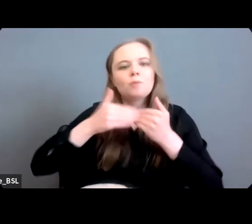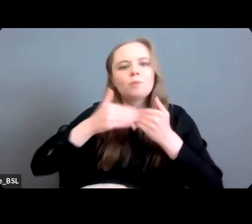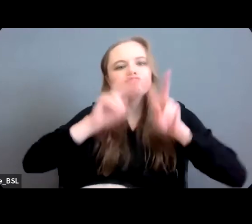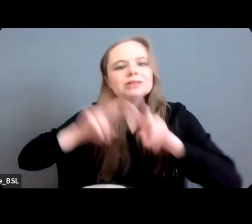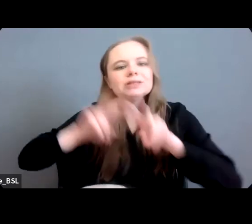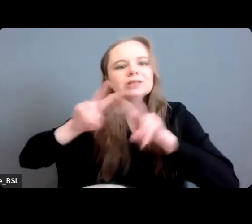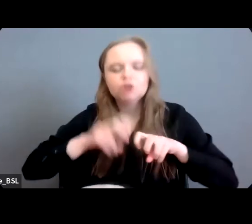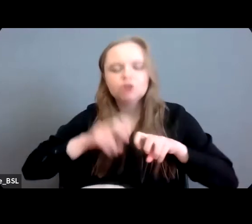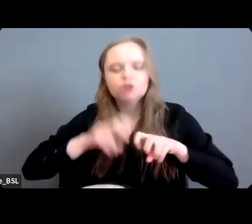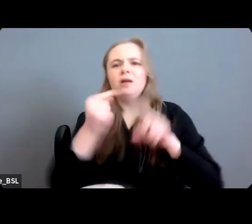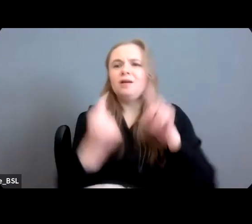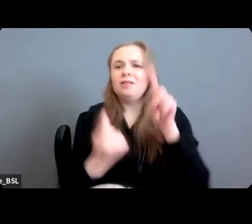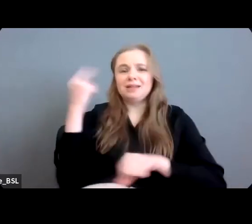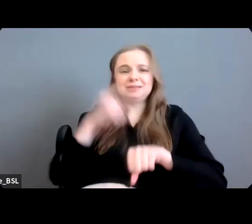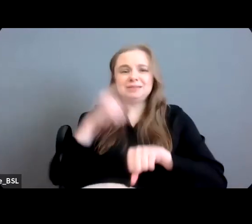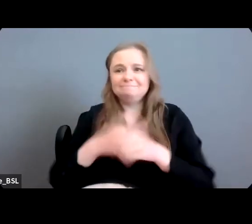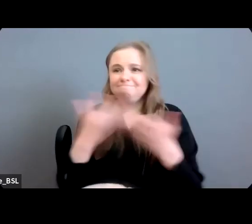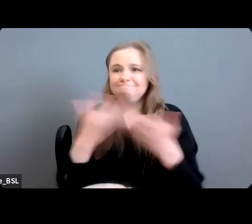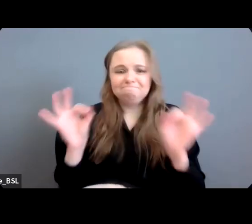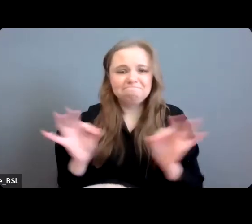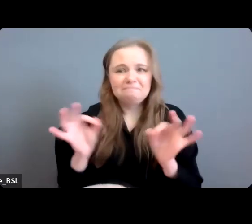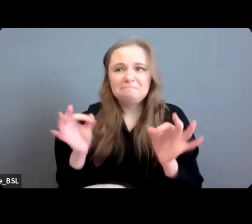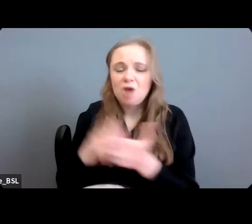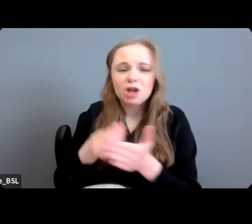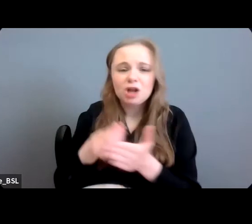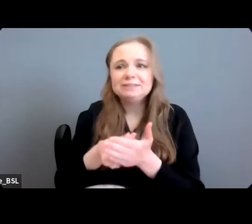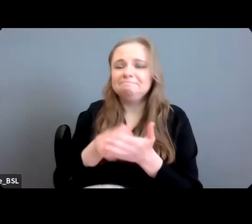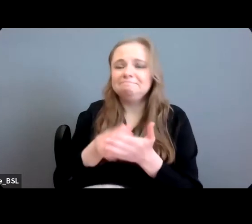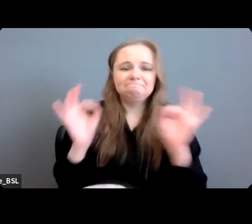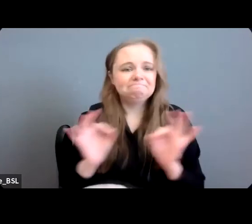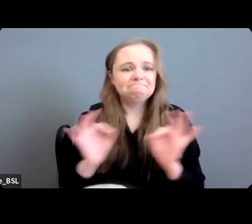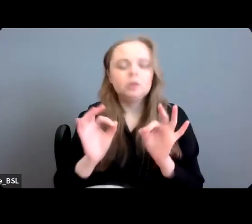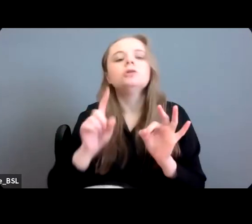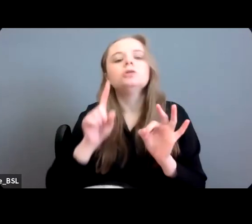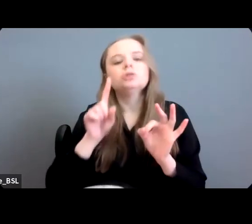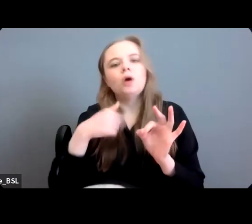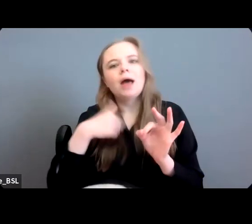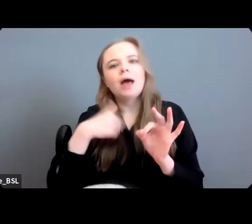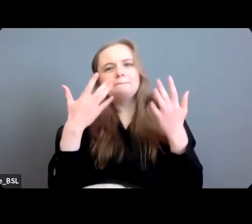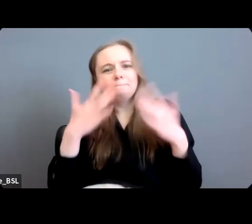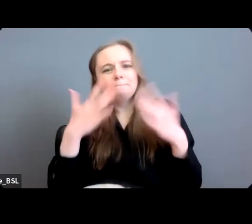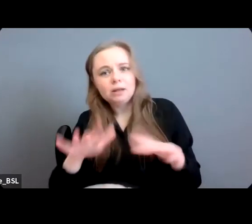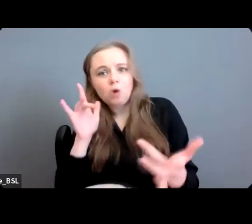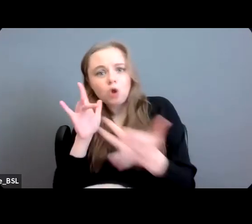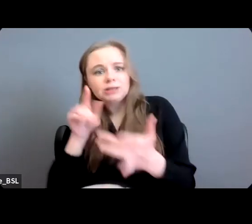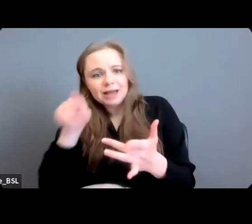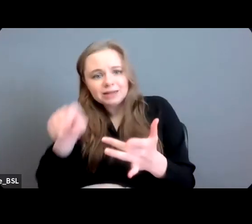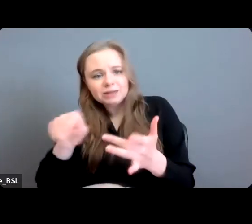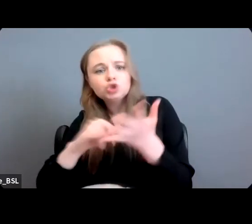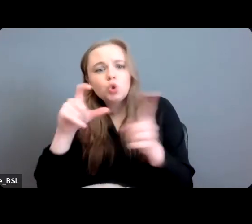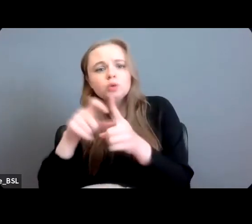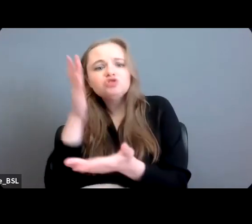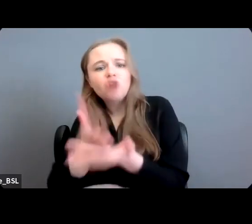I didn't have the money to do this. And so I looked to the Snowdon Trust and their Master's Scholarship